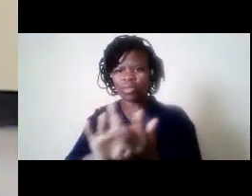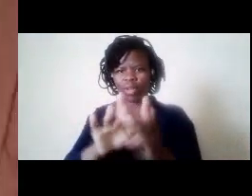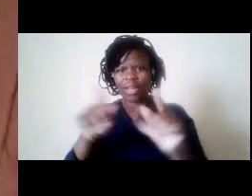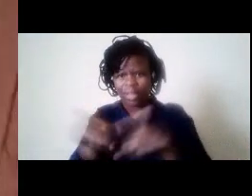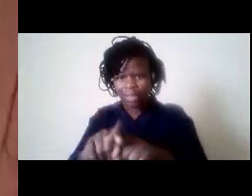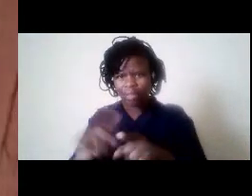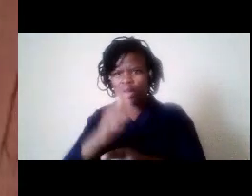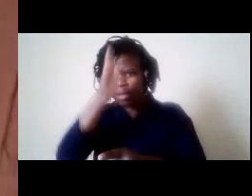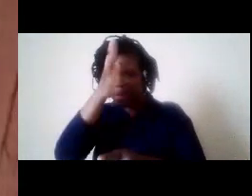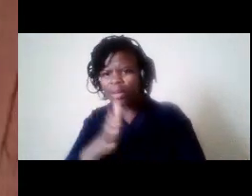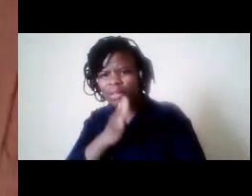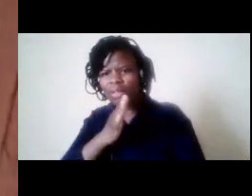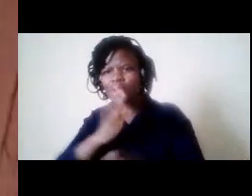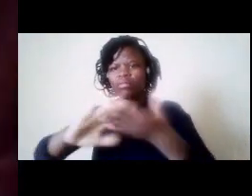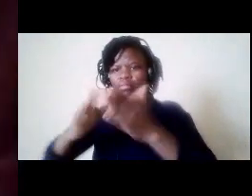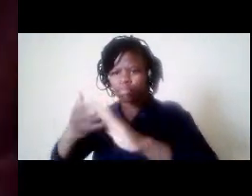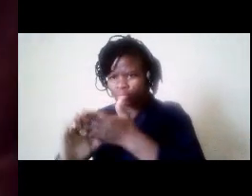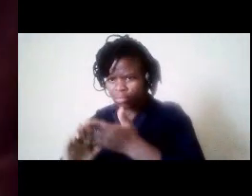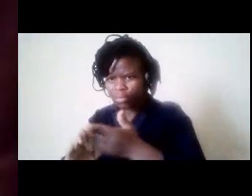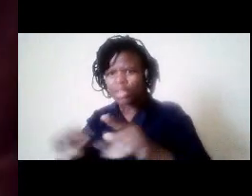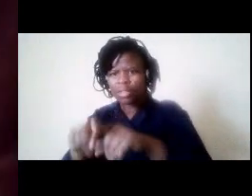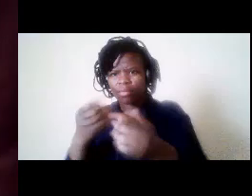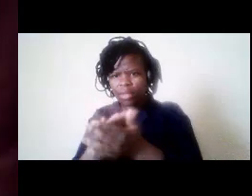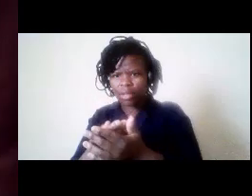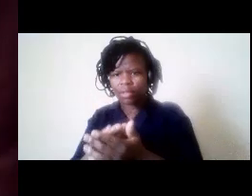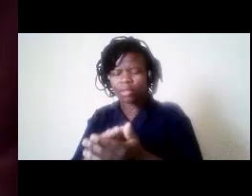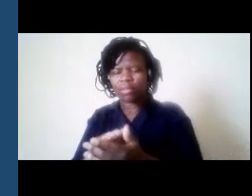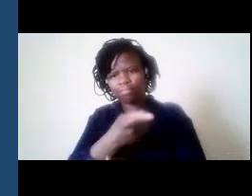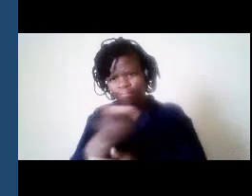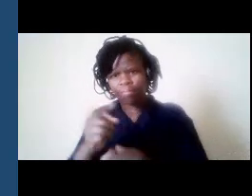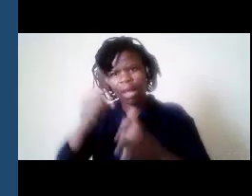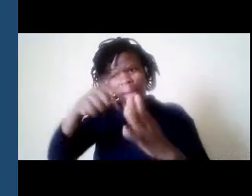communities, across teacher communities, and amongst children.